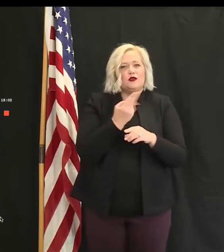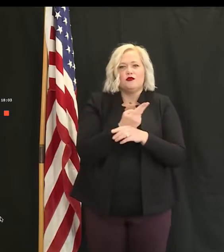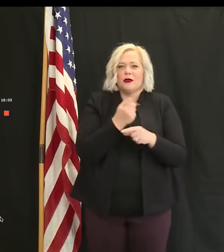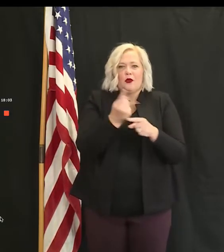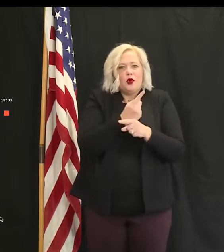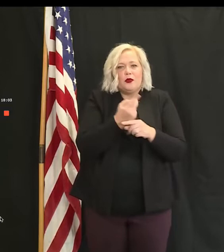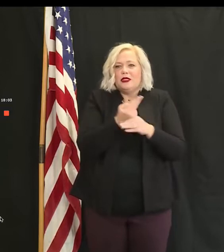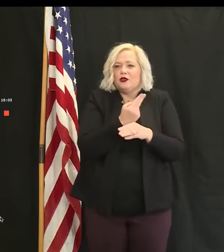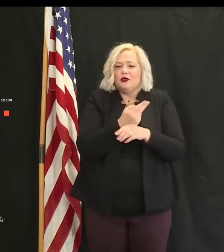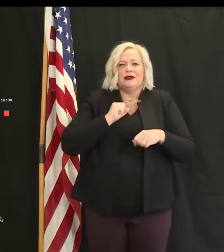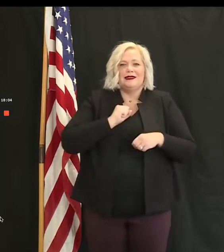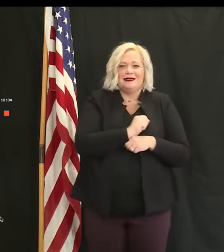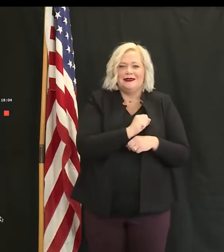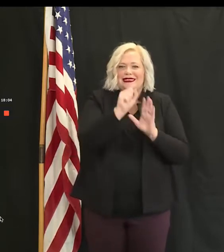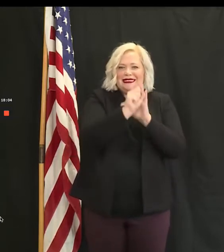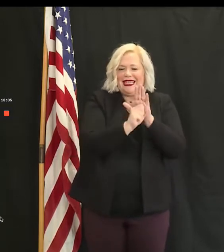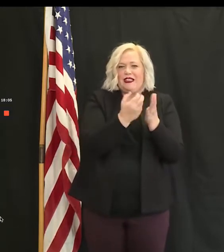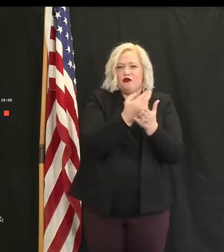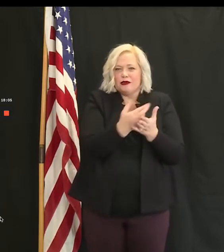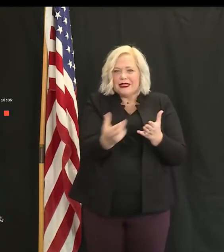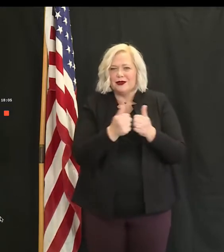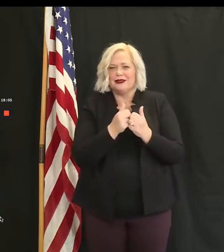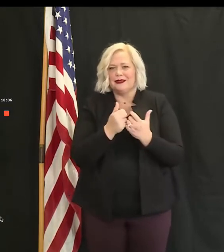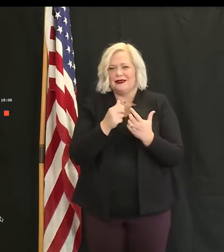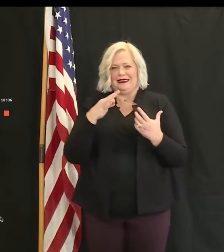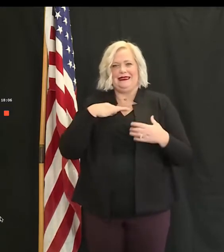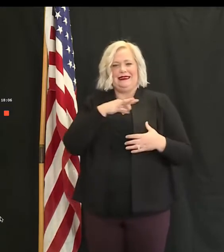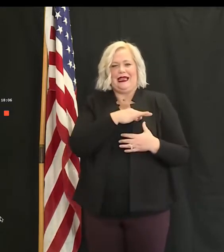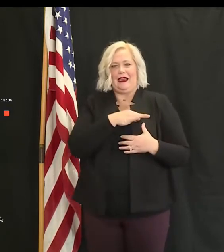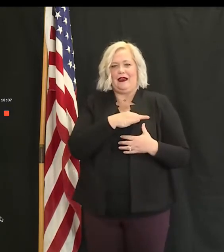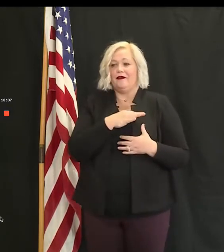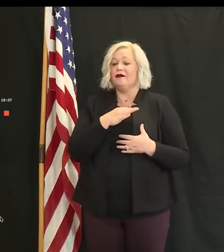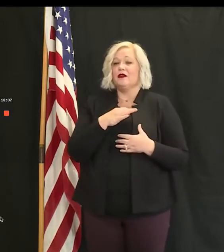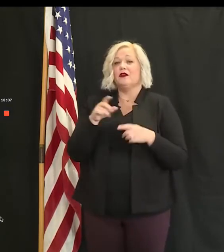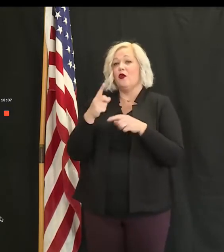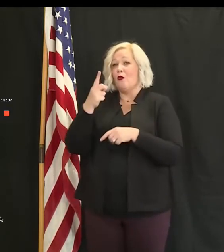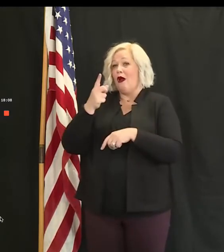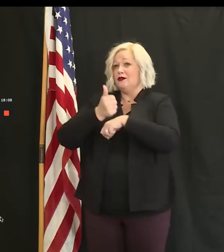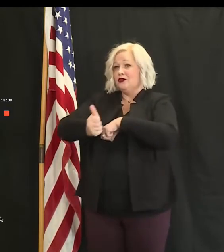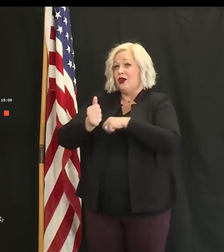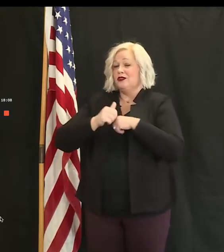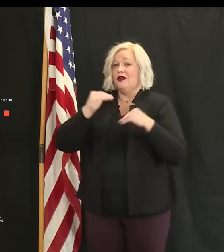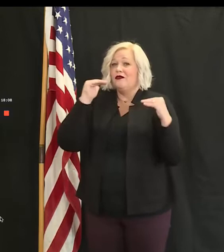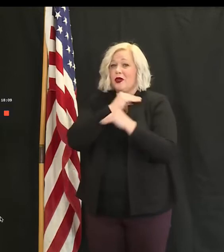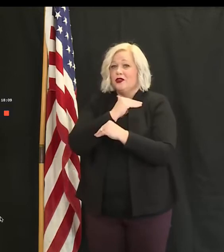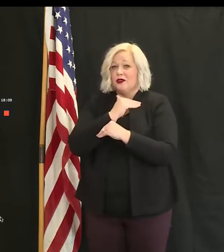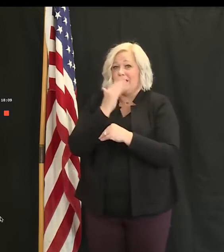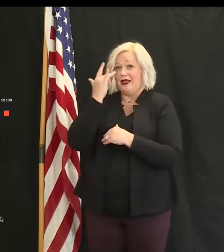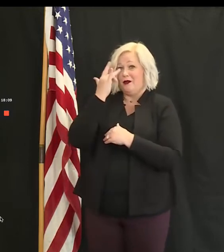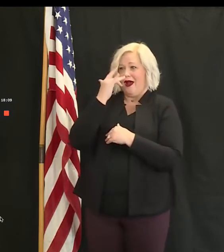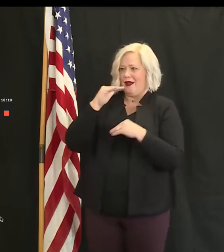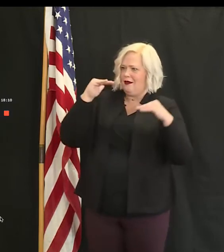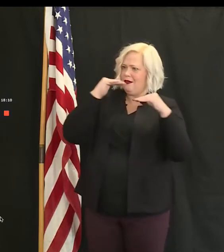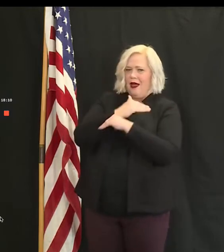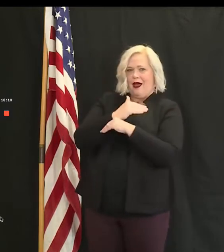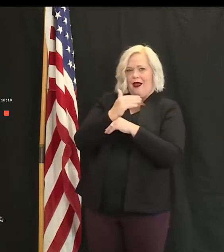and personnel, one count of perjury, a 15-year felony, for giving false statements under